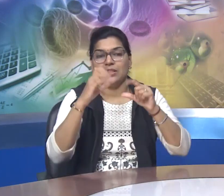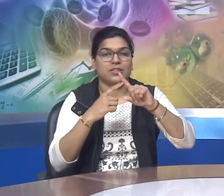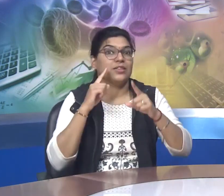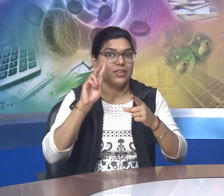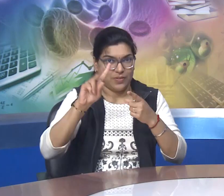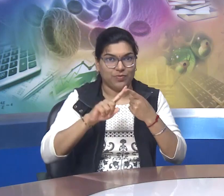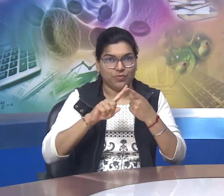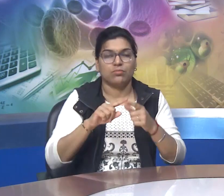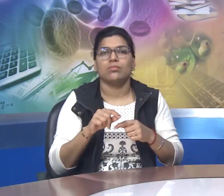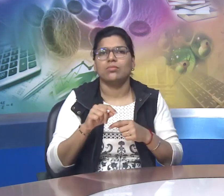Ram